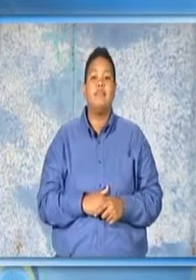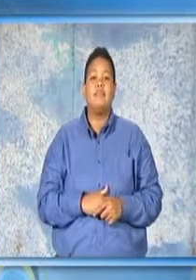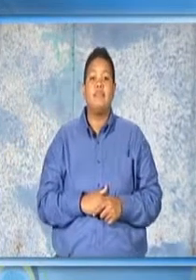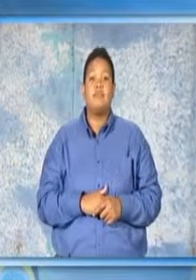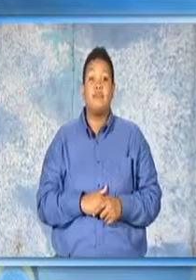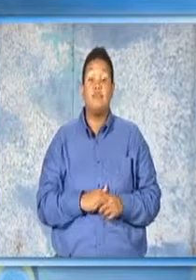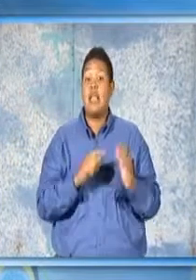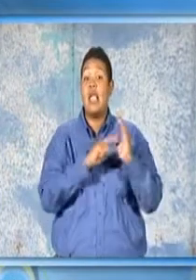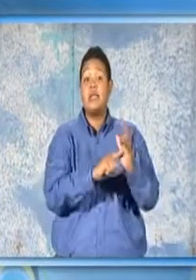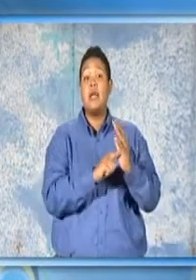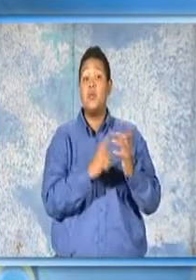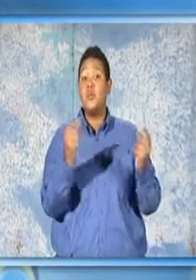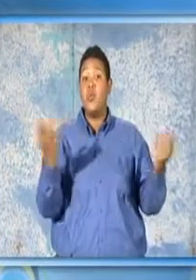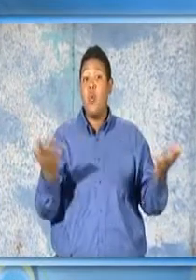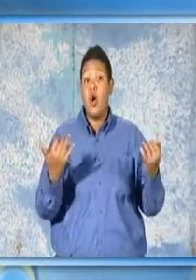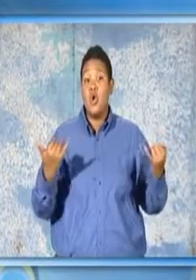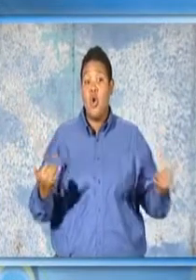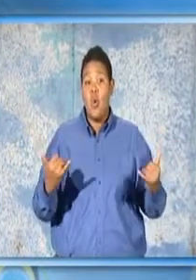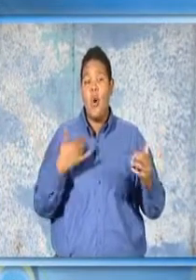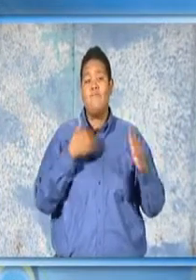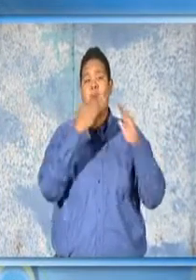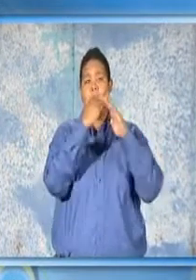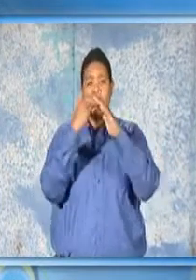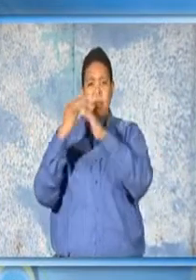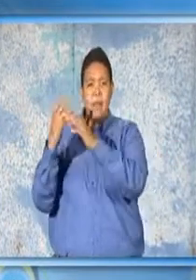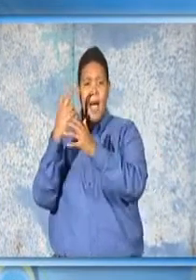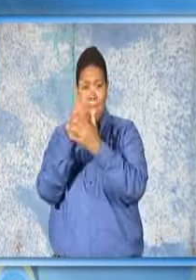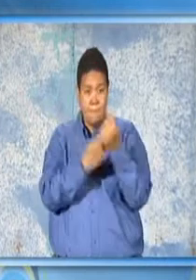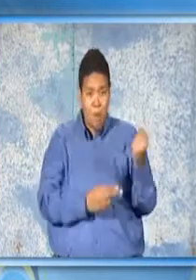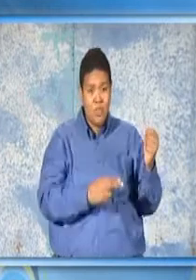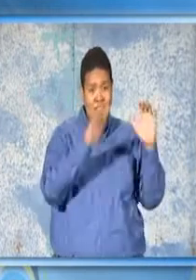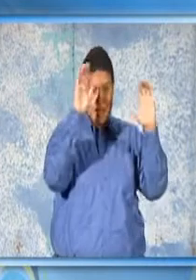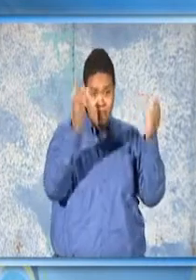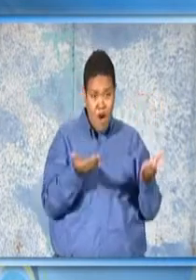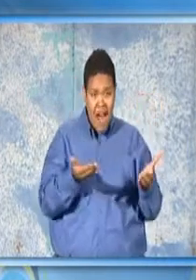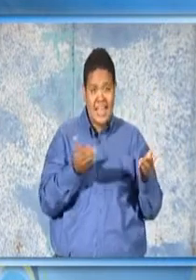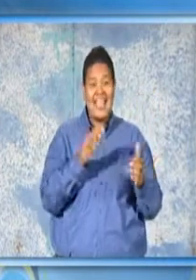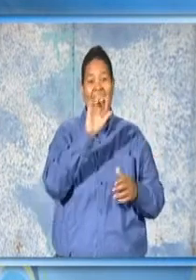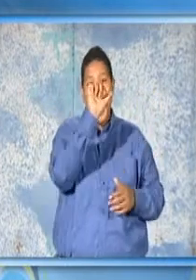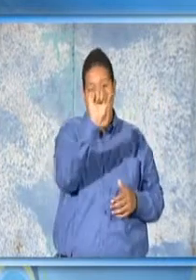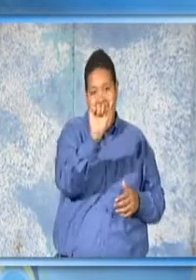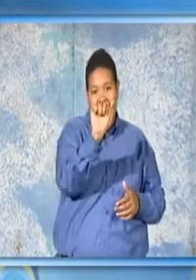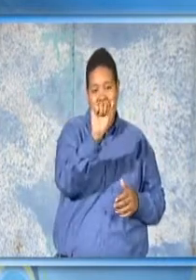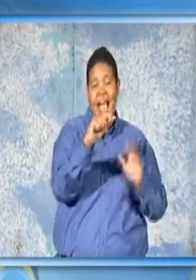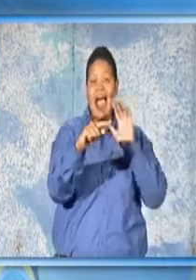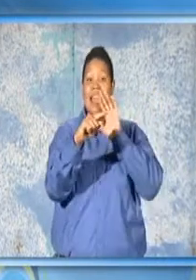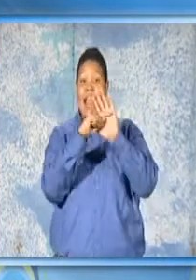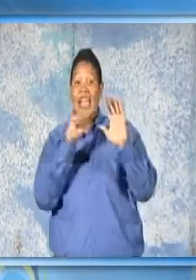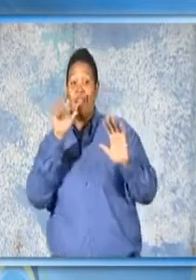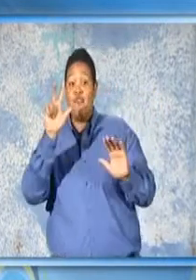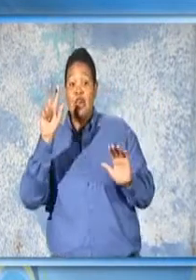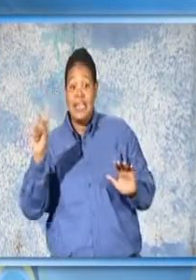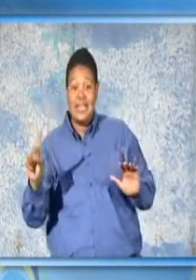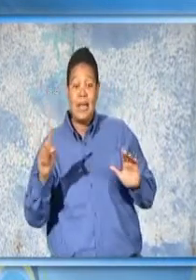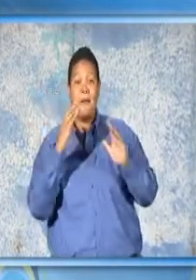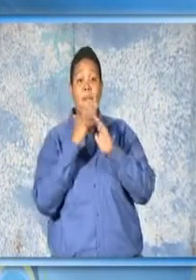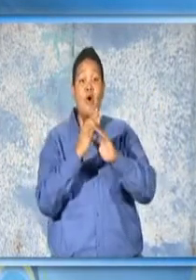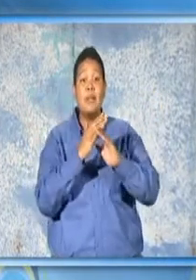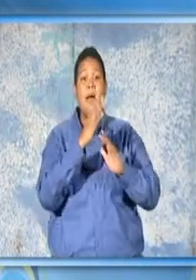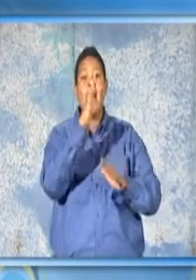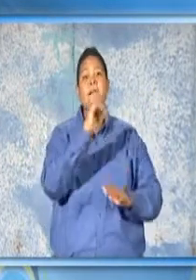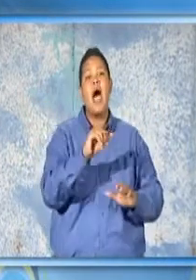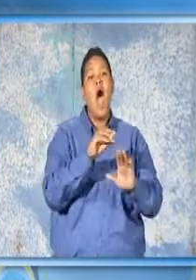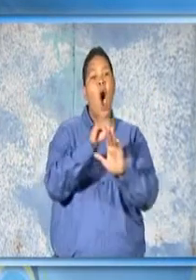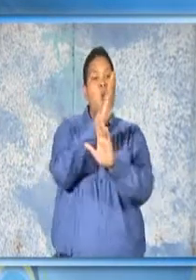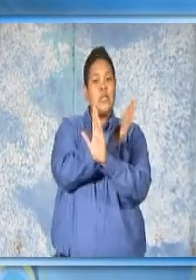In this example, we are going to multiply the two terms in the bracket, a and negative 3d, by the term